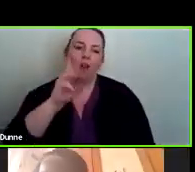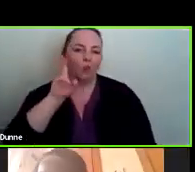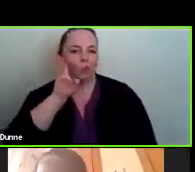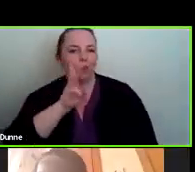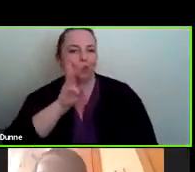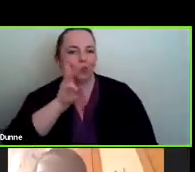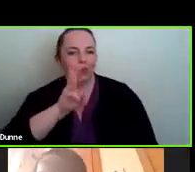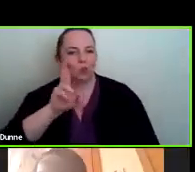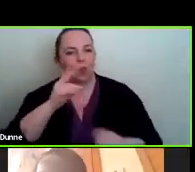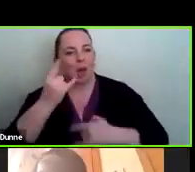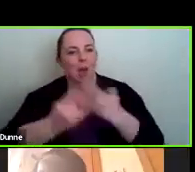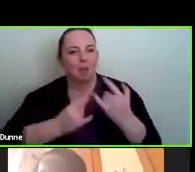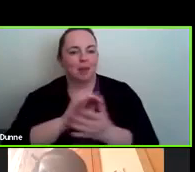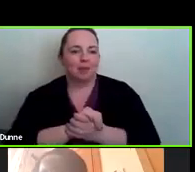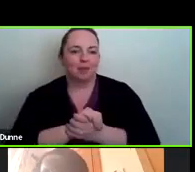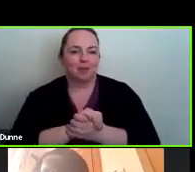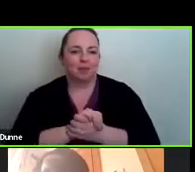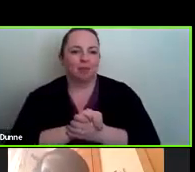happen?